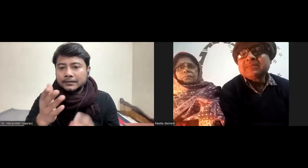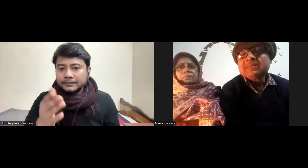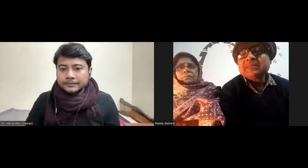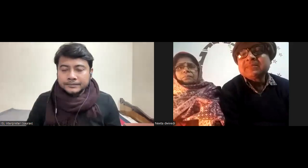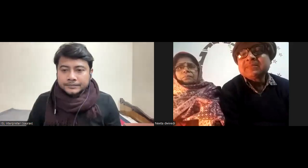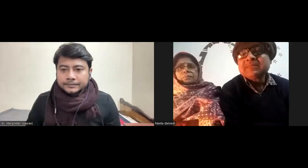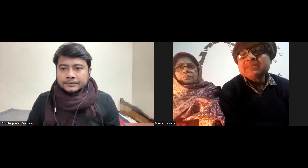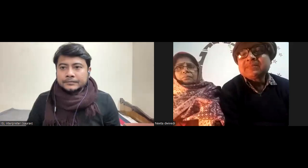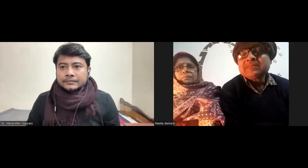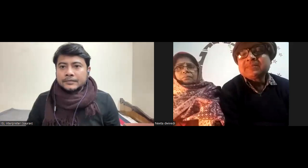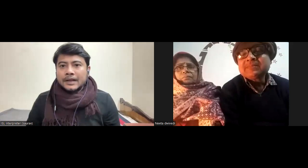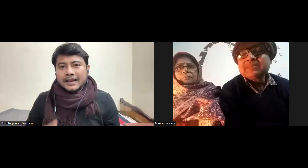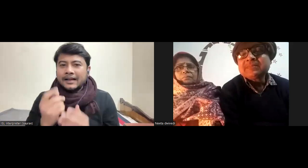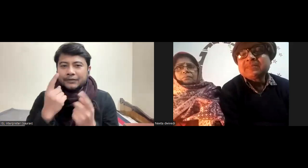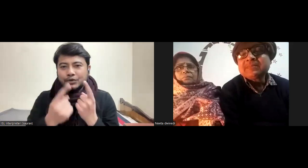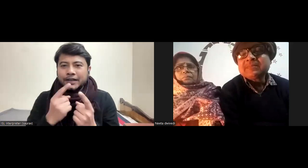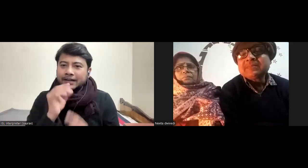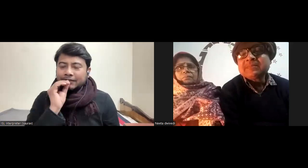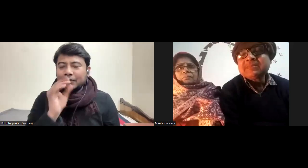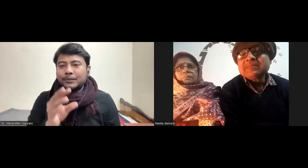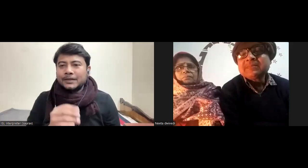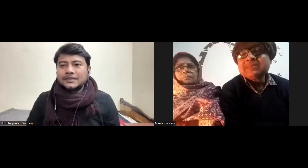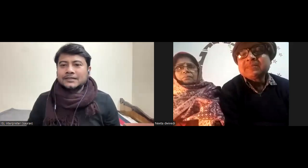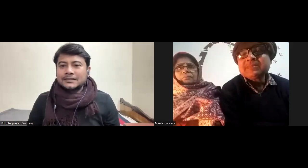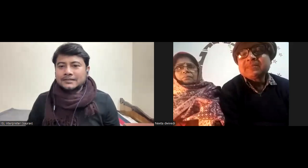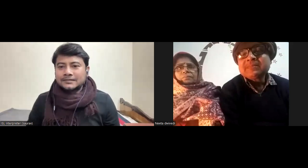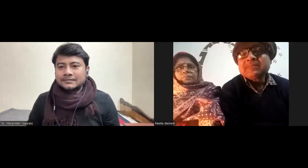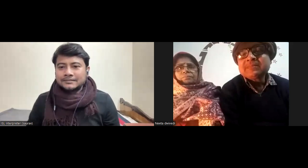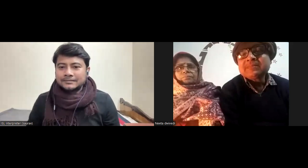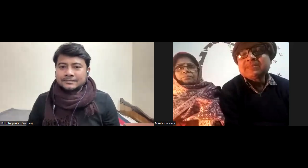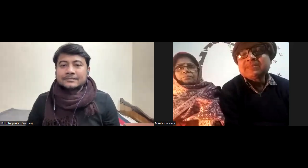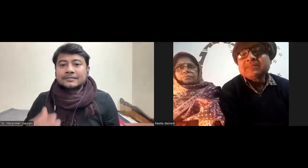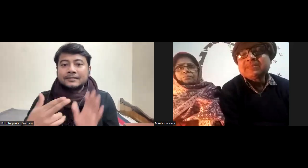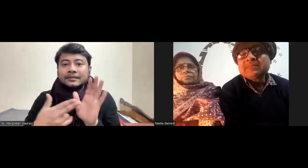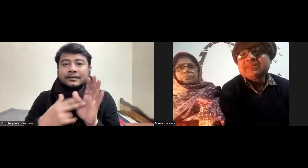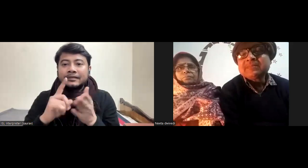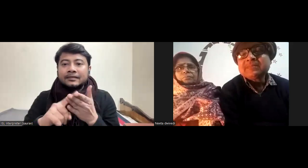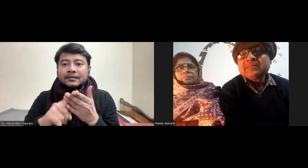just 2 days. Uh, I'll have to check and inform you, Mataji. sure, sure.